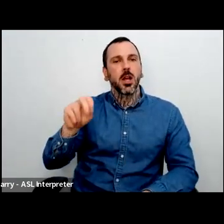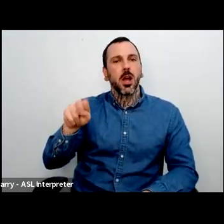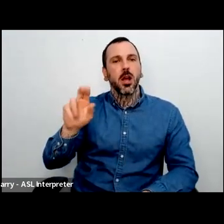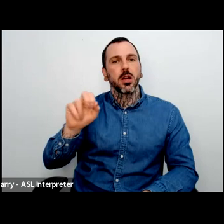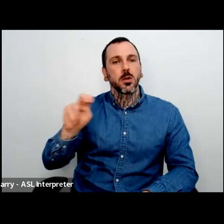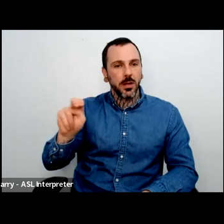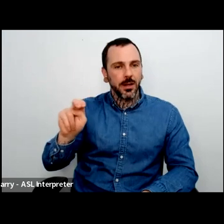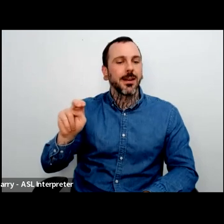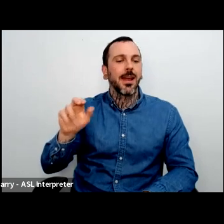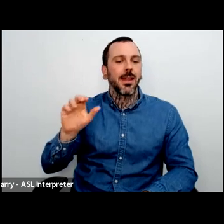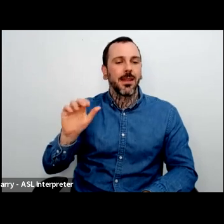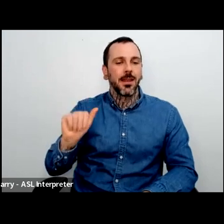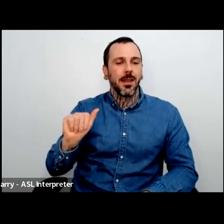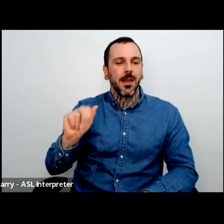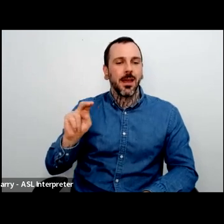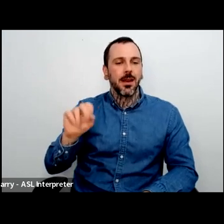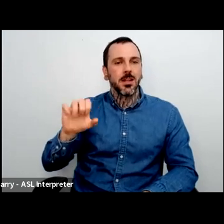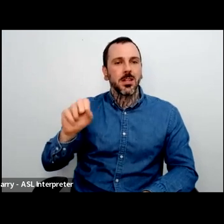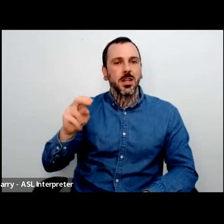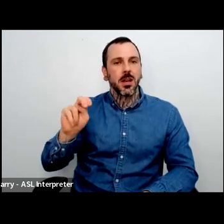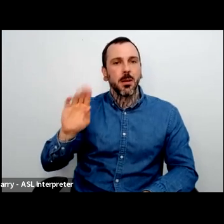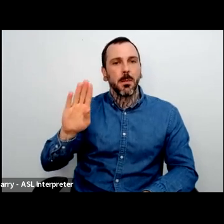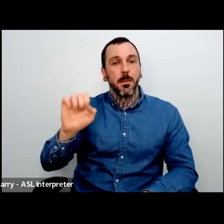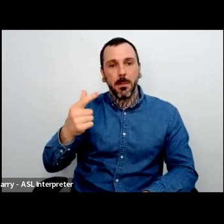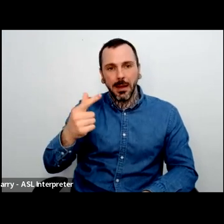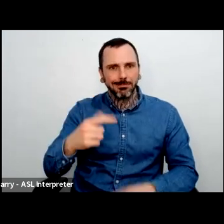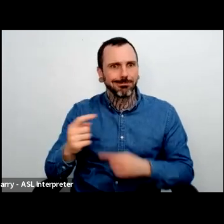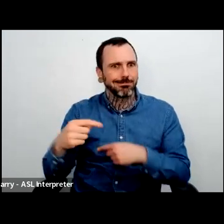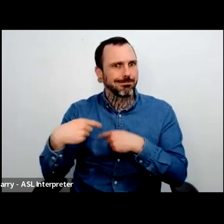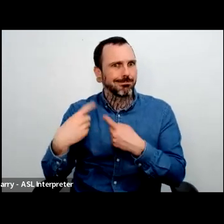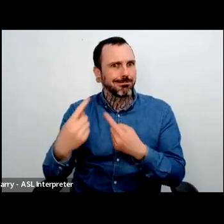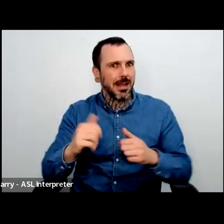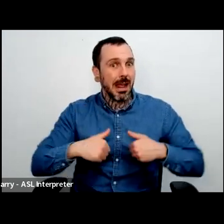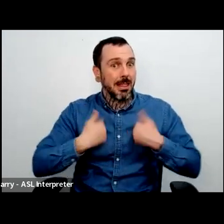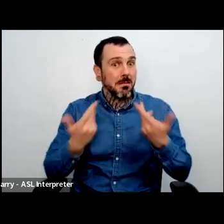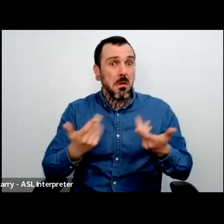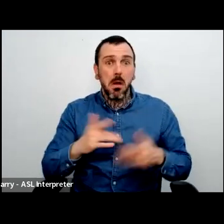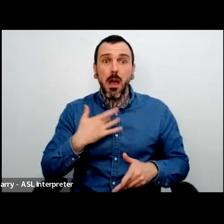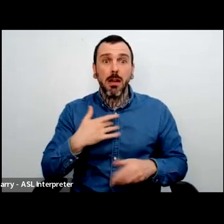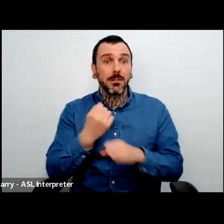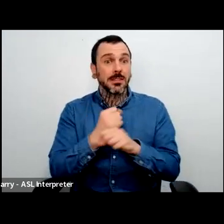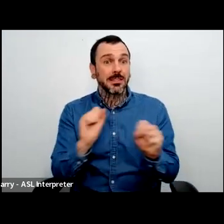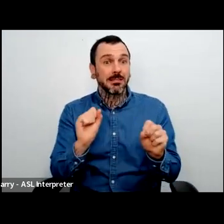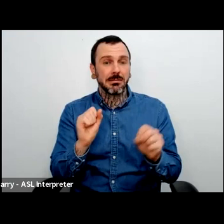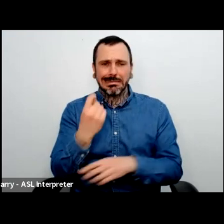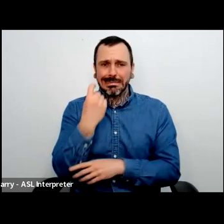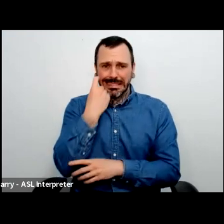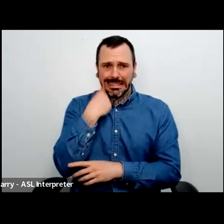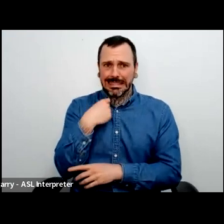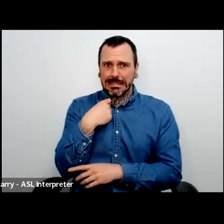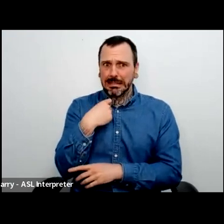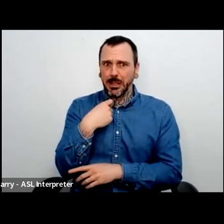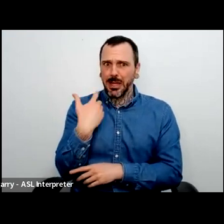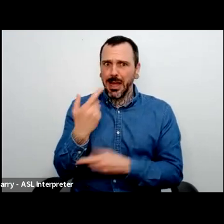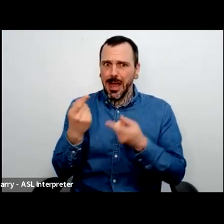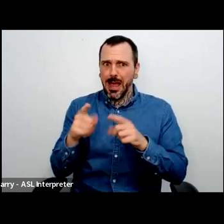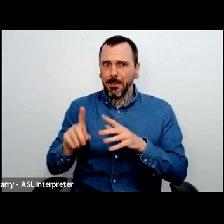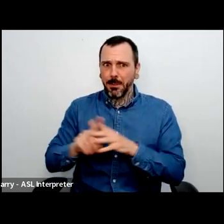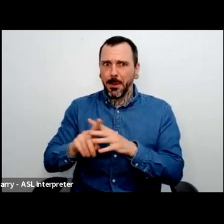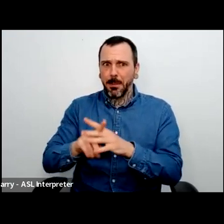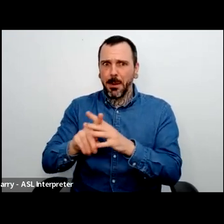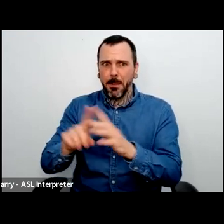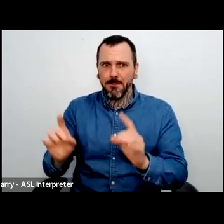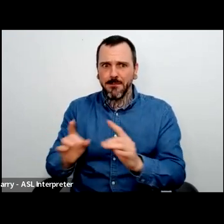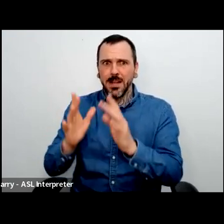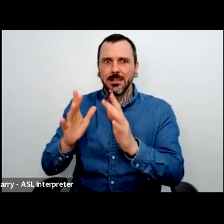safe. And the violence that has been just apparent and